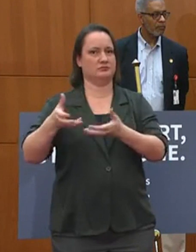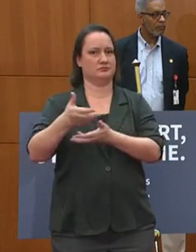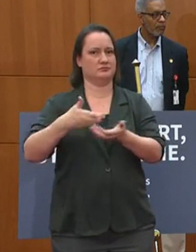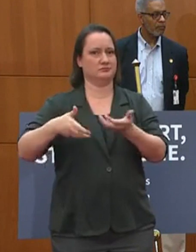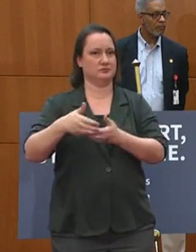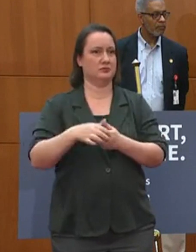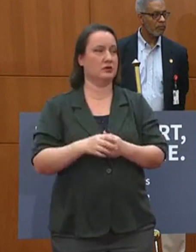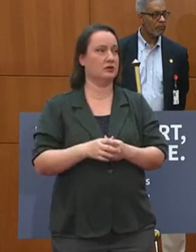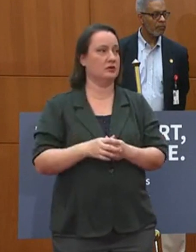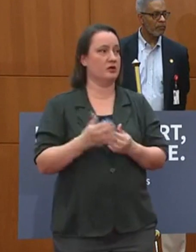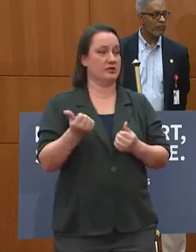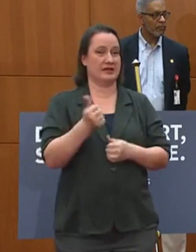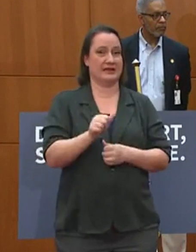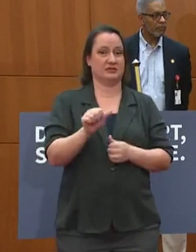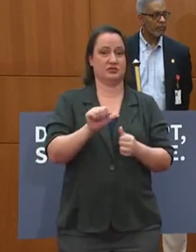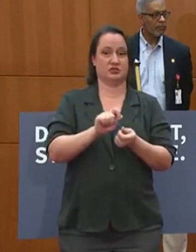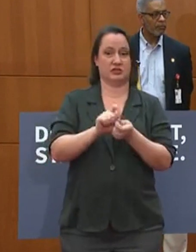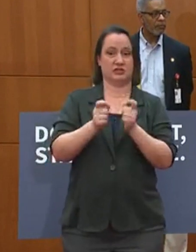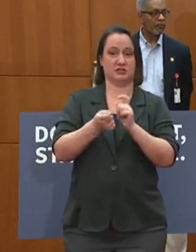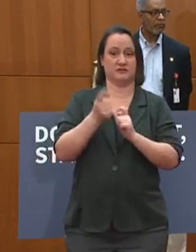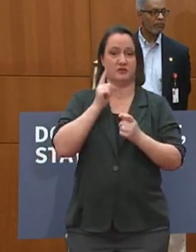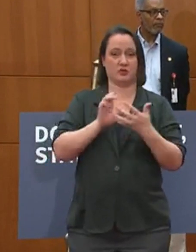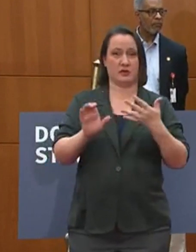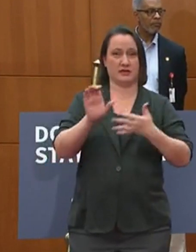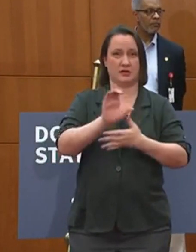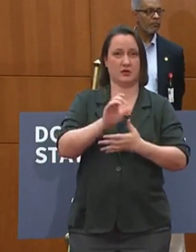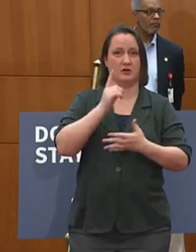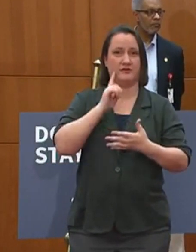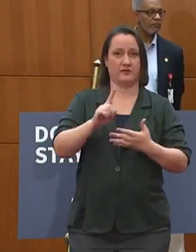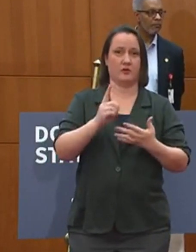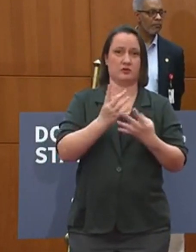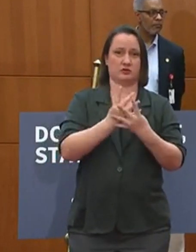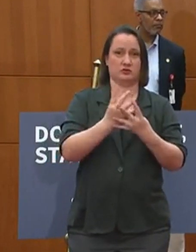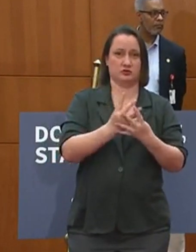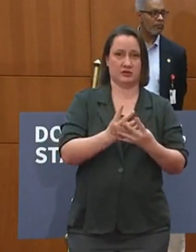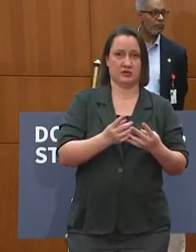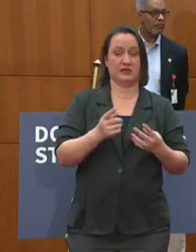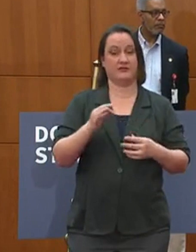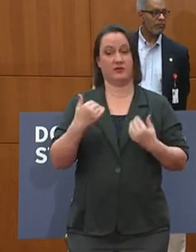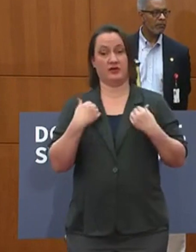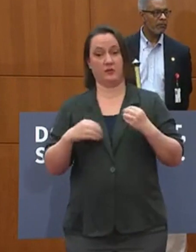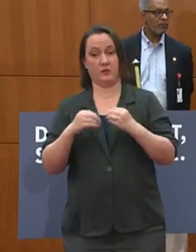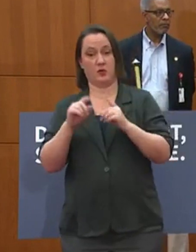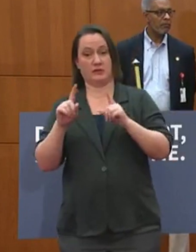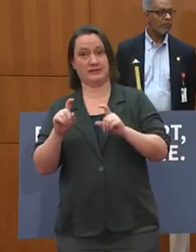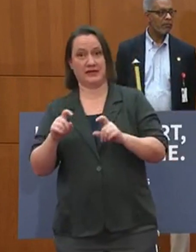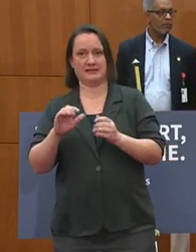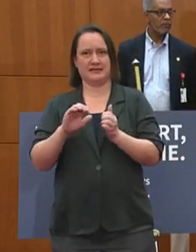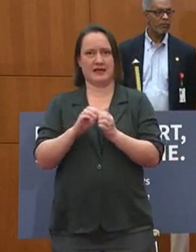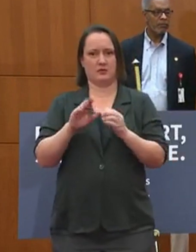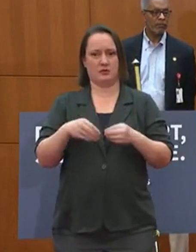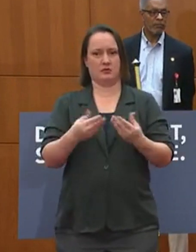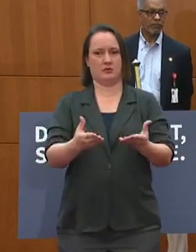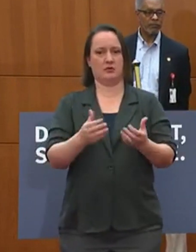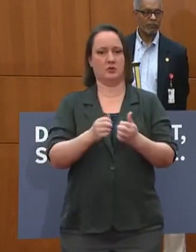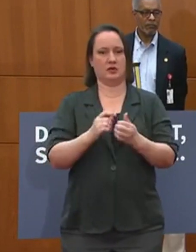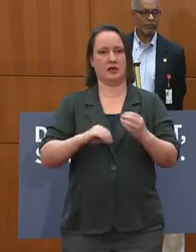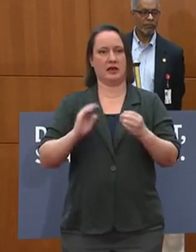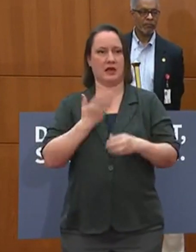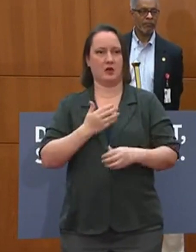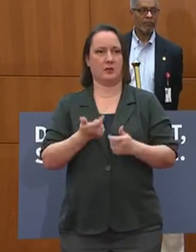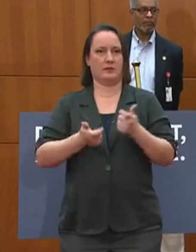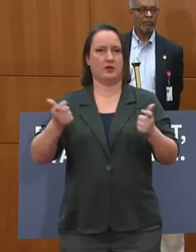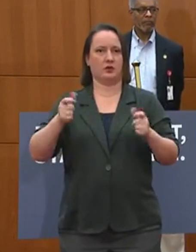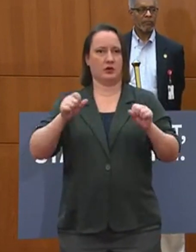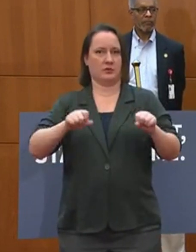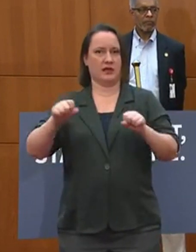the criteria, who is prioritized? My question is, if we have more tests, what are we doing with that larger capacity? Yeah,